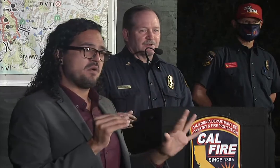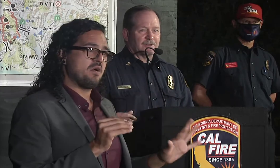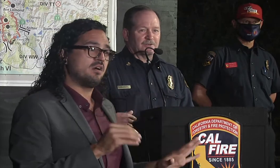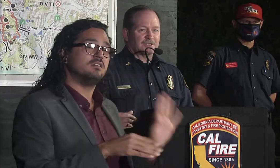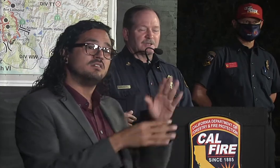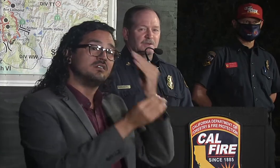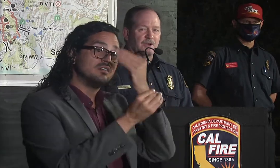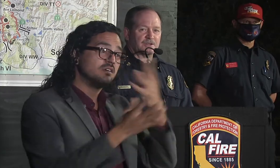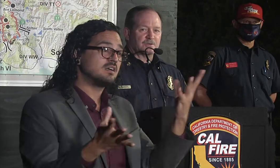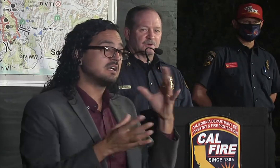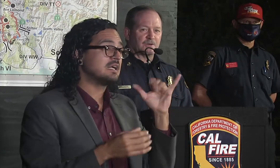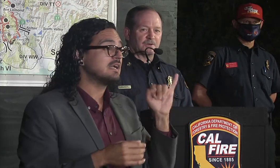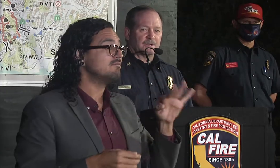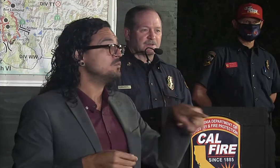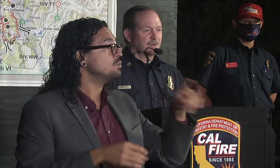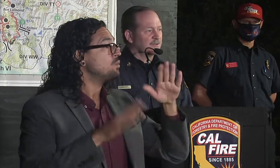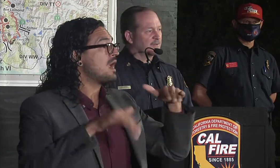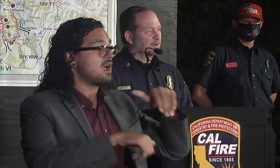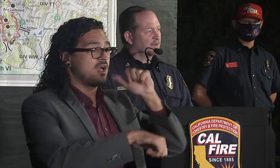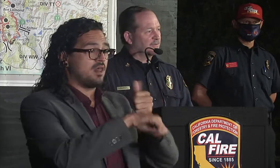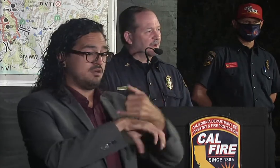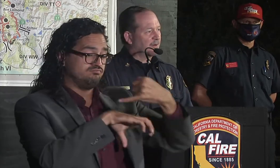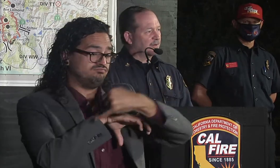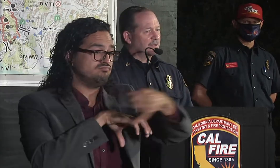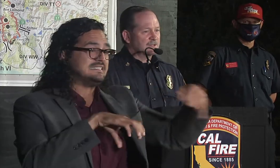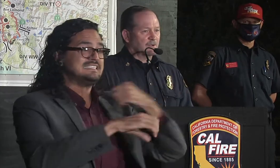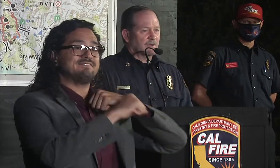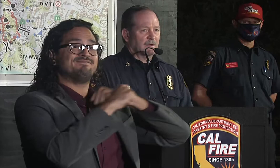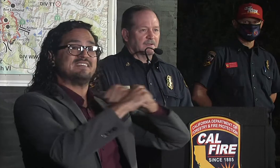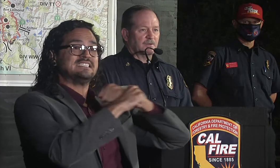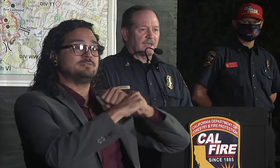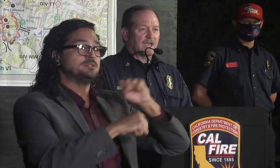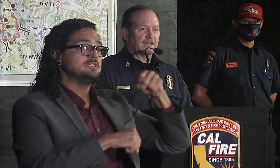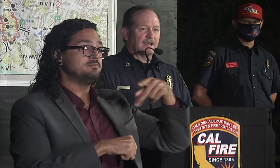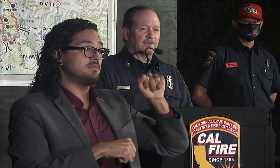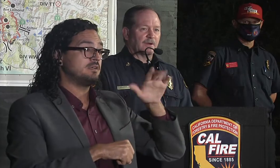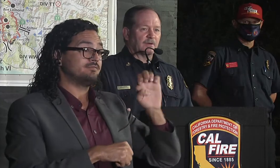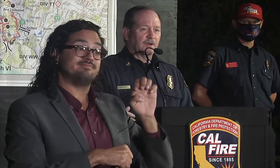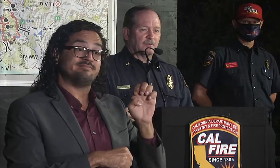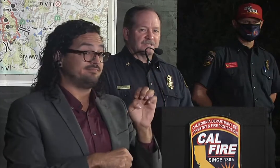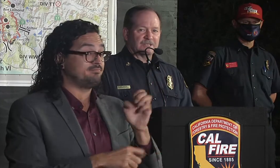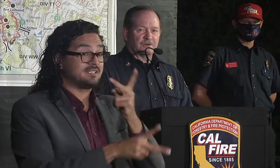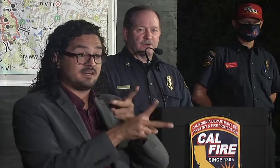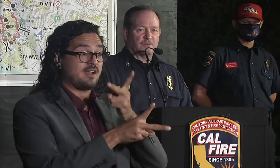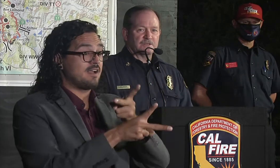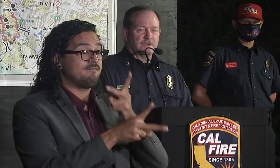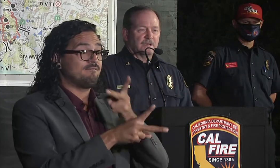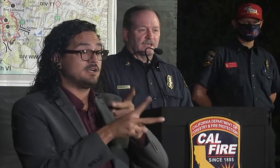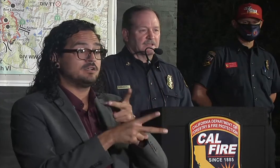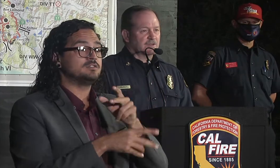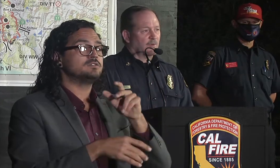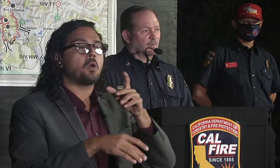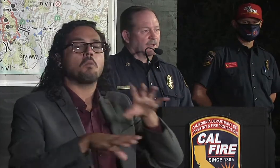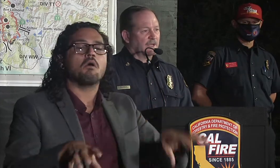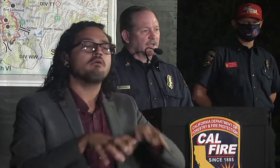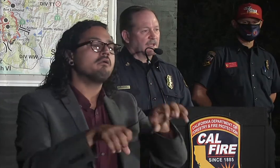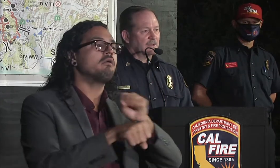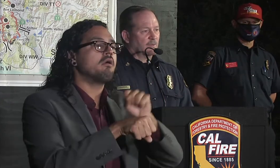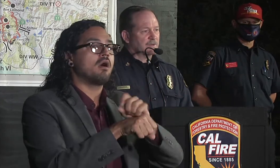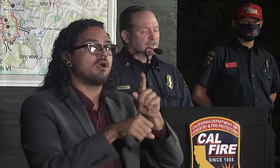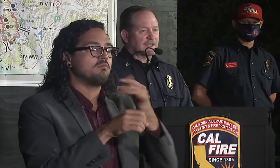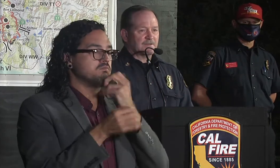late to start. You just need to be cautious while you're doing it so you don't spark a new fire. So if you can, get out there, protect your homes, and start